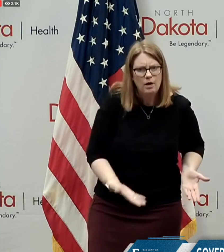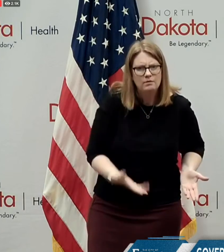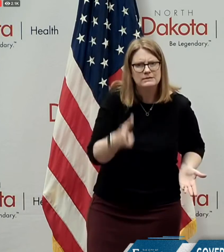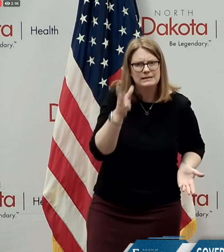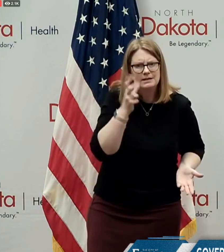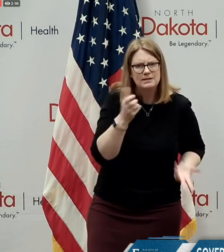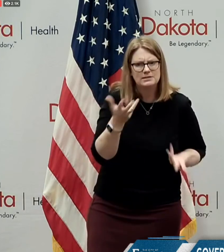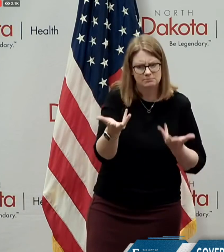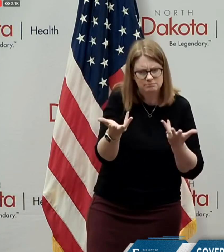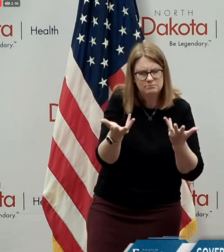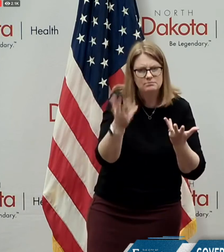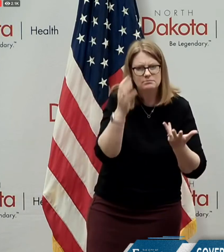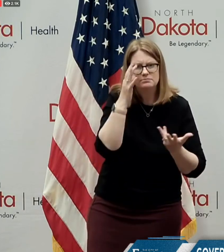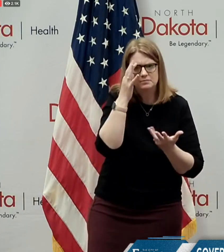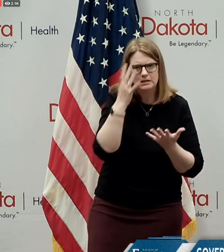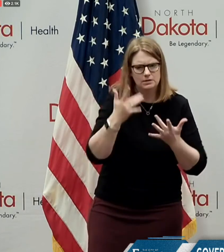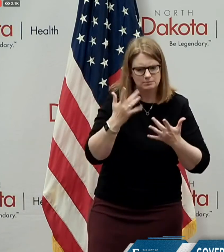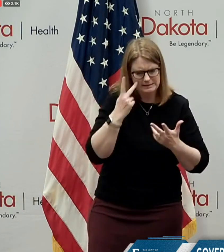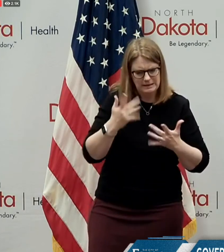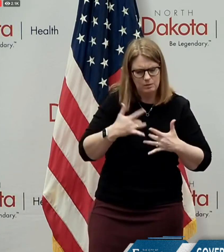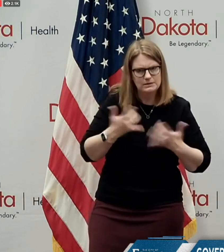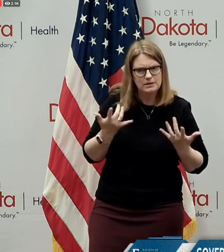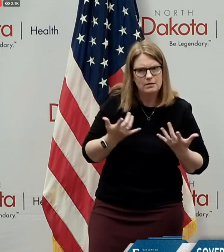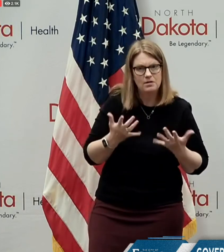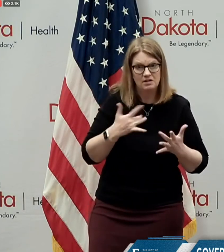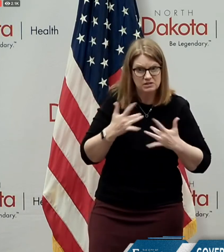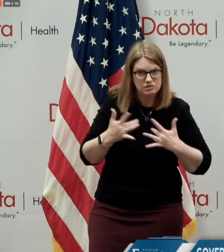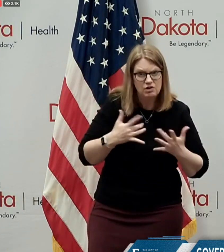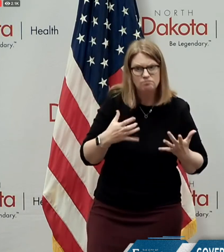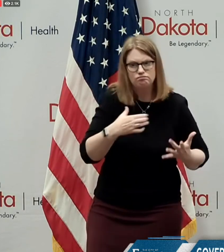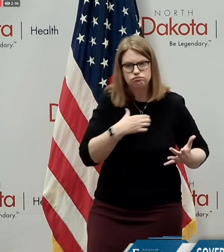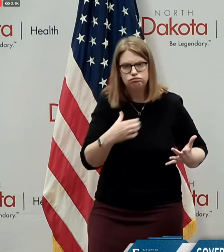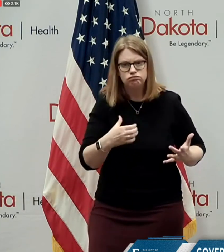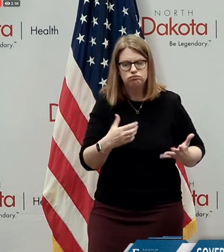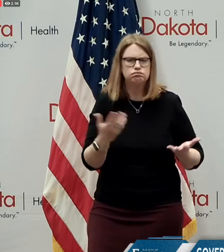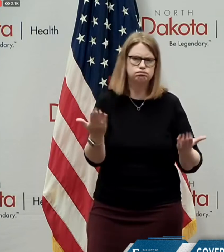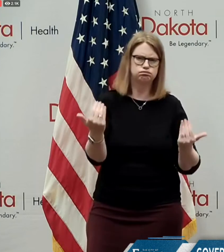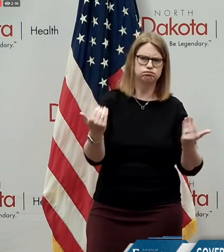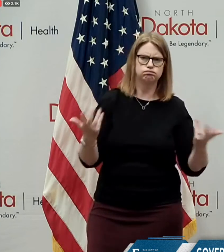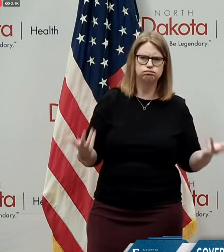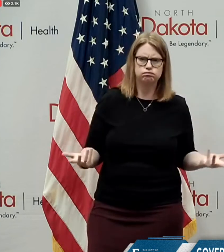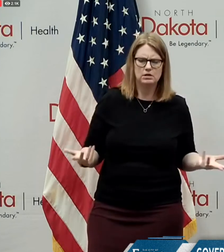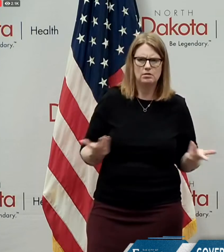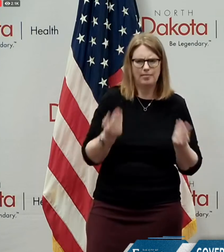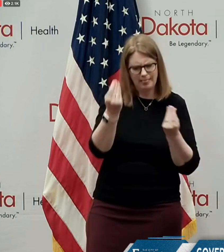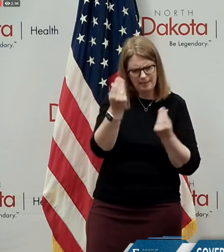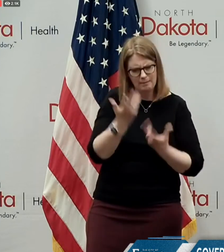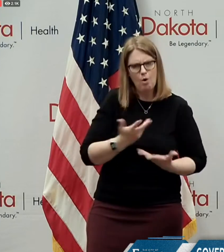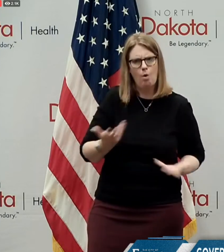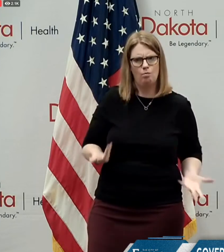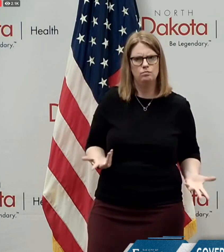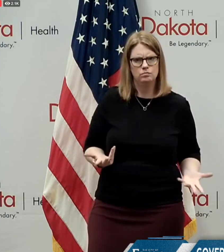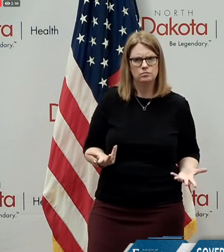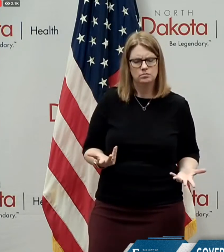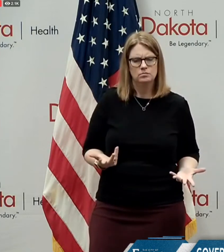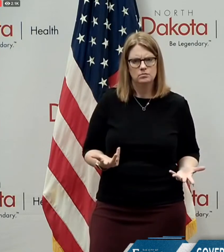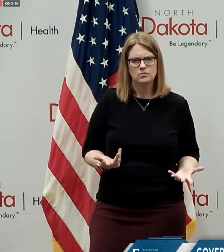for dialogue, and we're happy to do that. So if anybody's got a grievance, would want to let them know. But